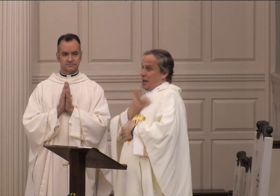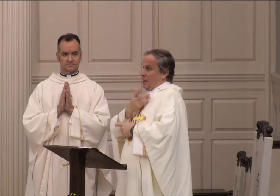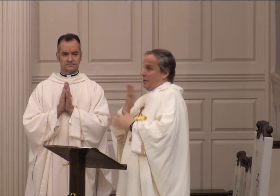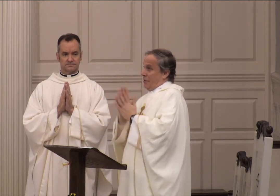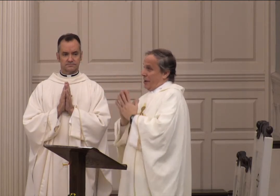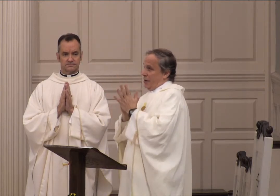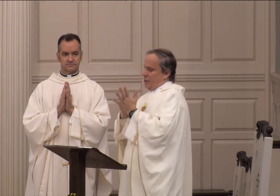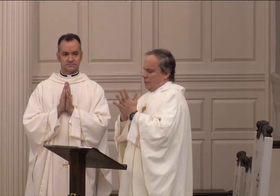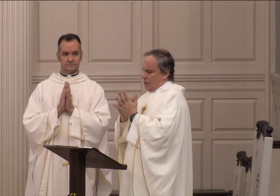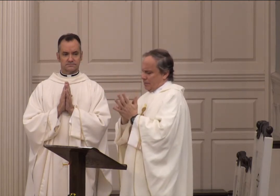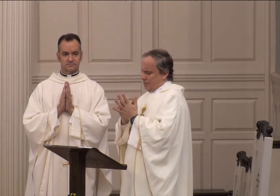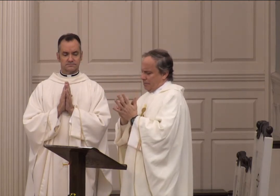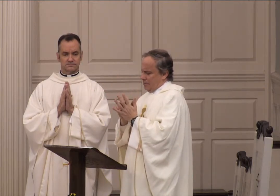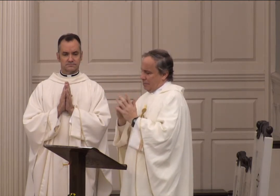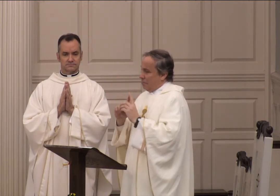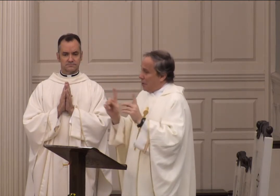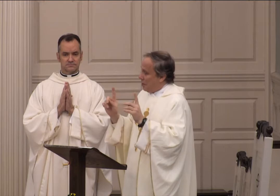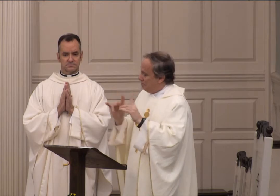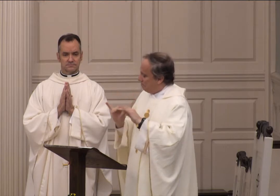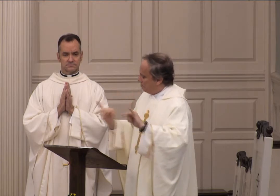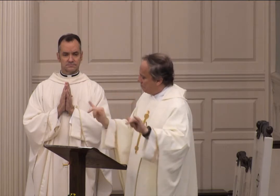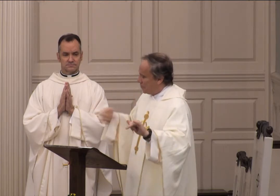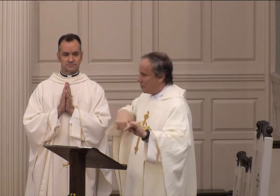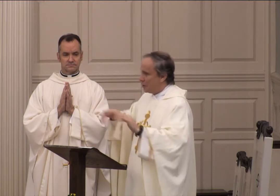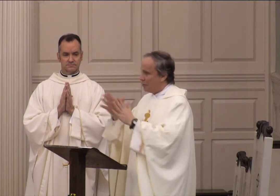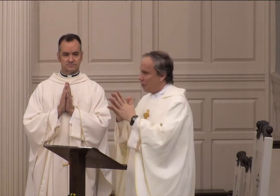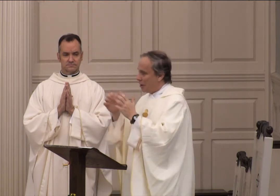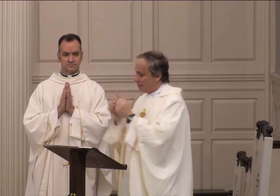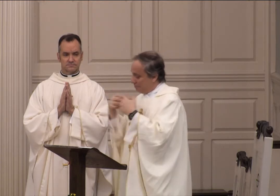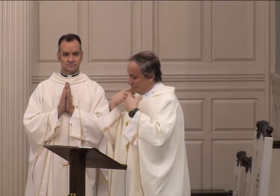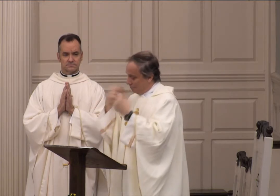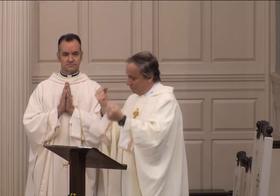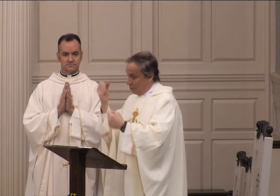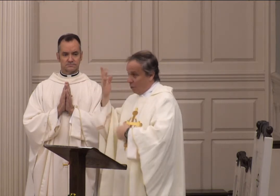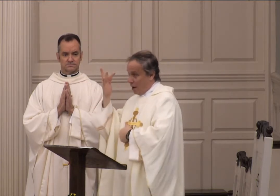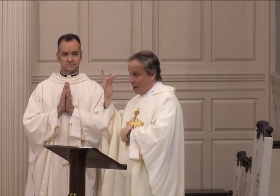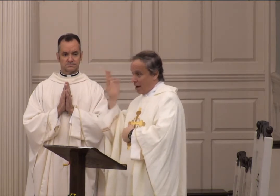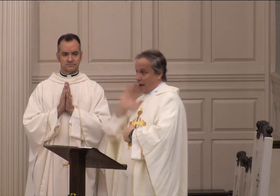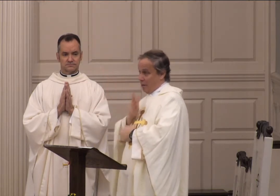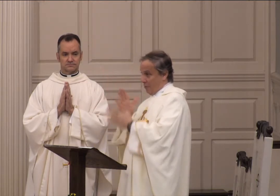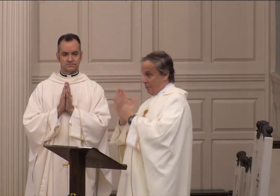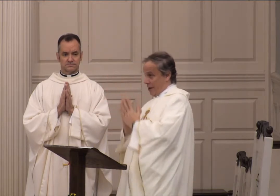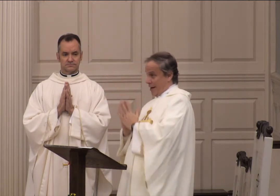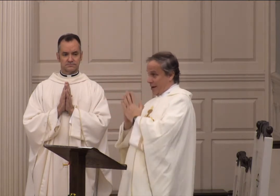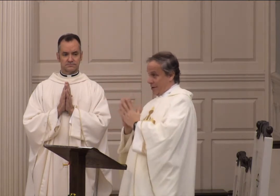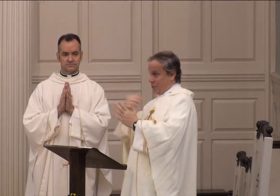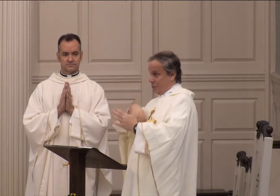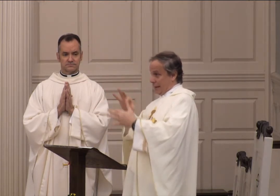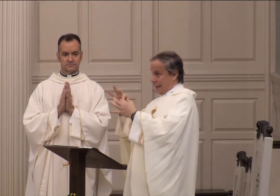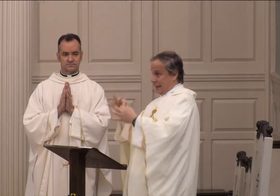We know that our prayers are weak, but we also pray with confidence